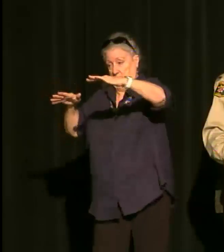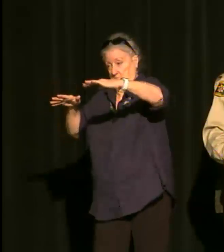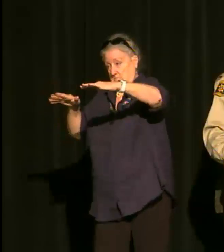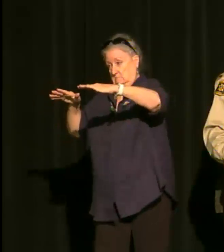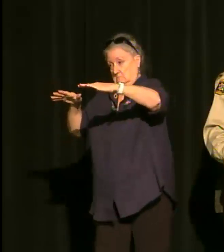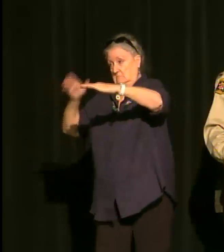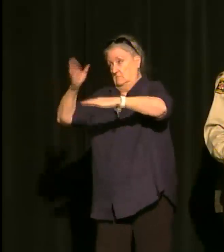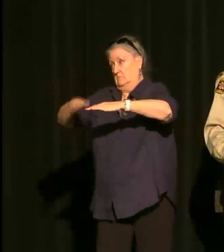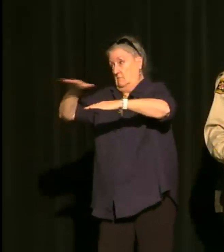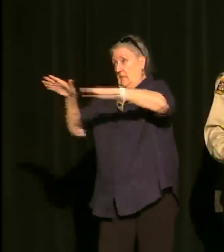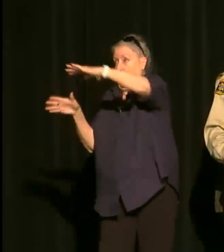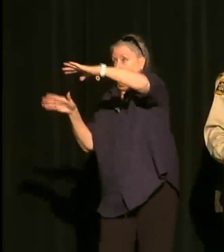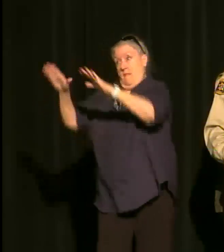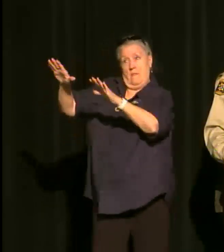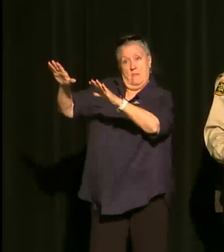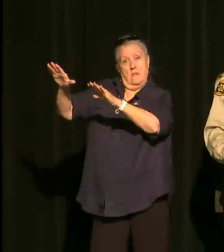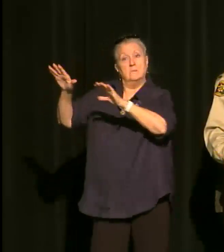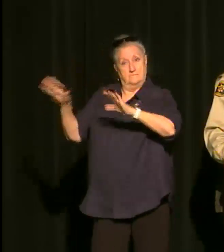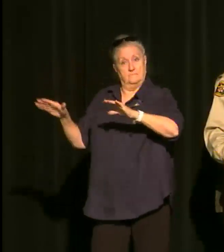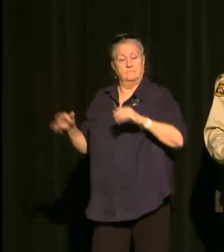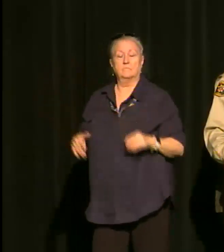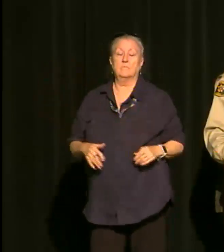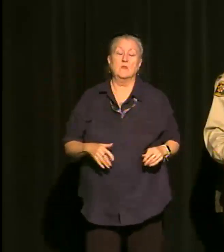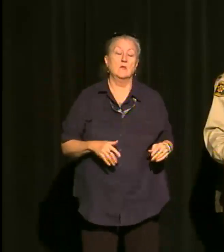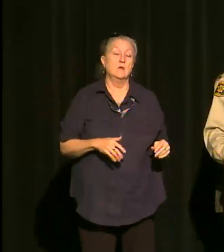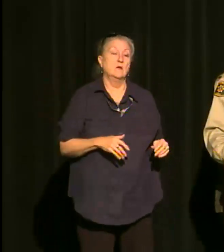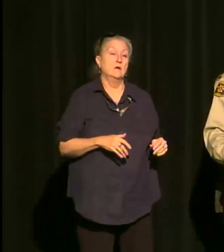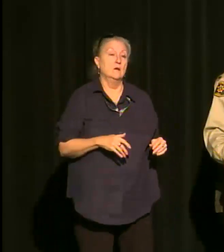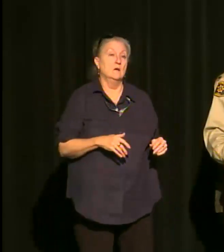line. The